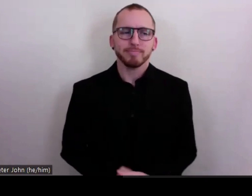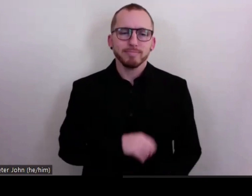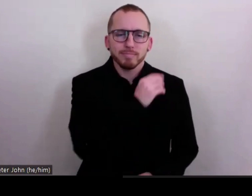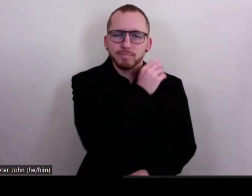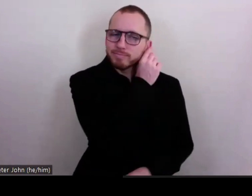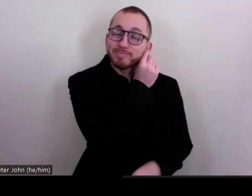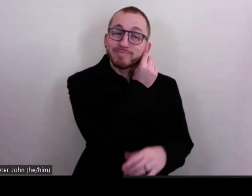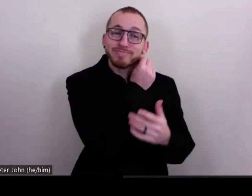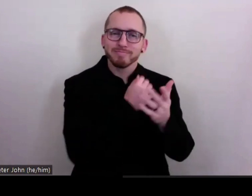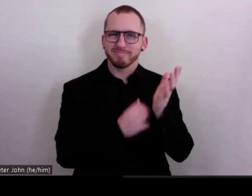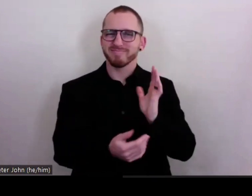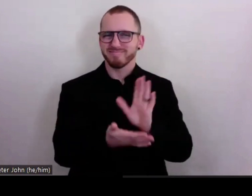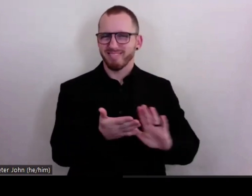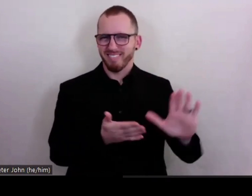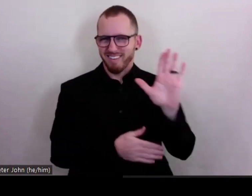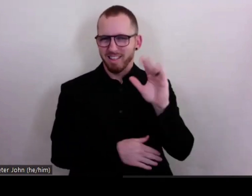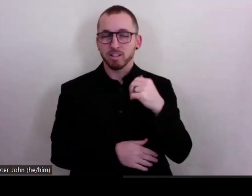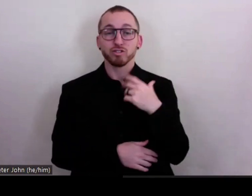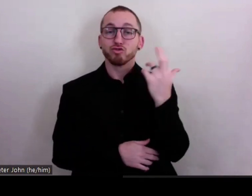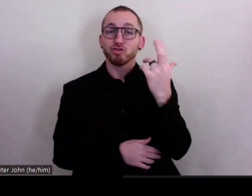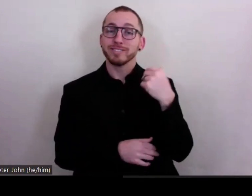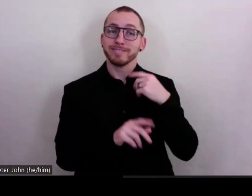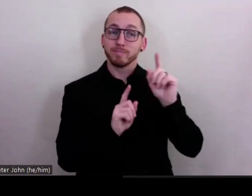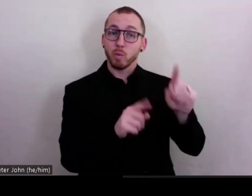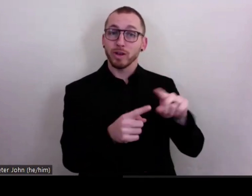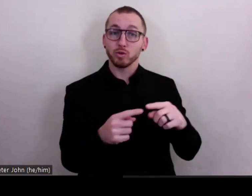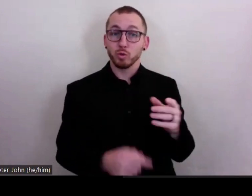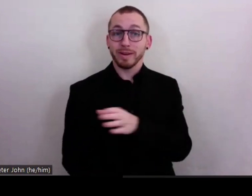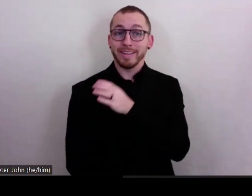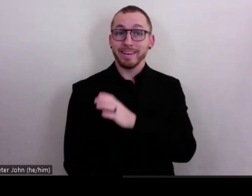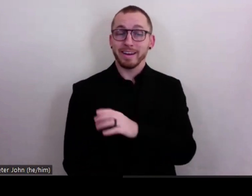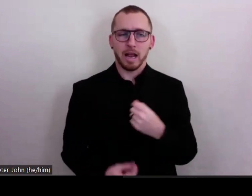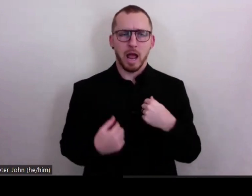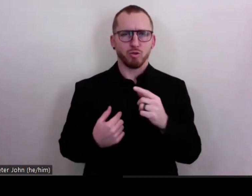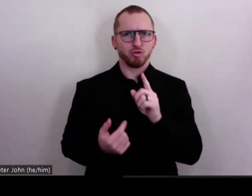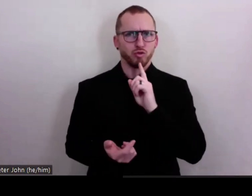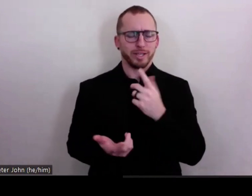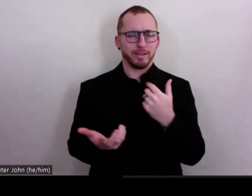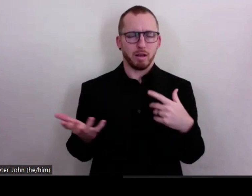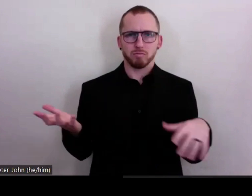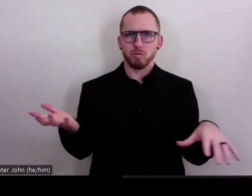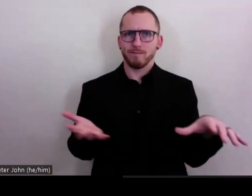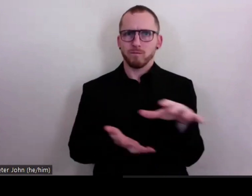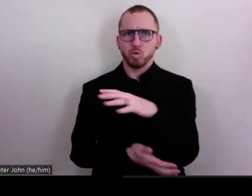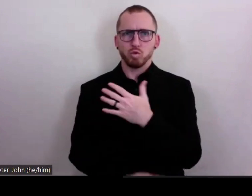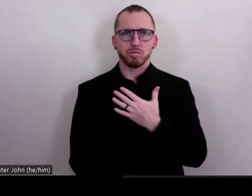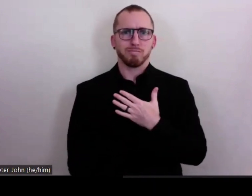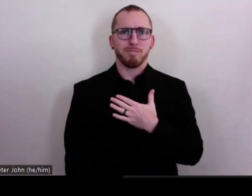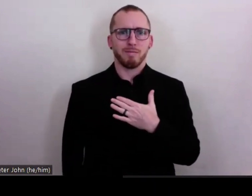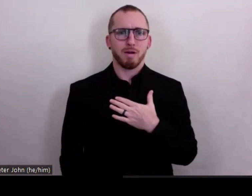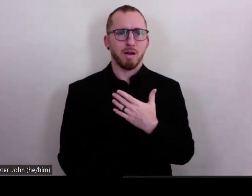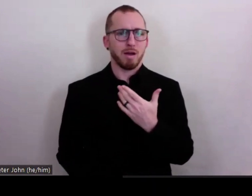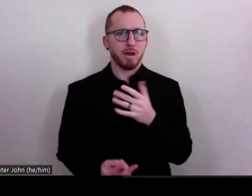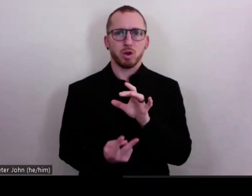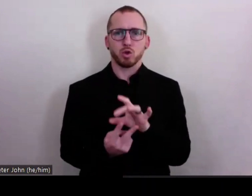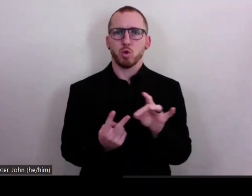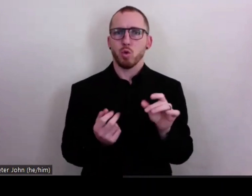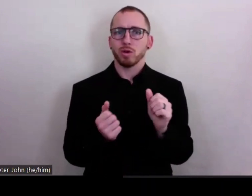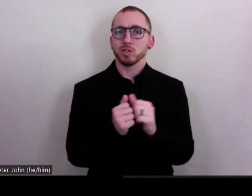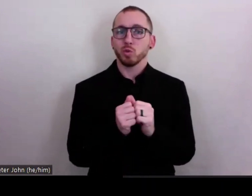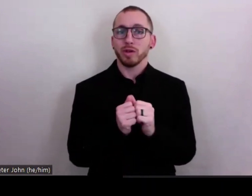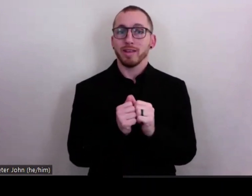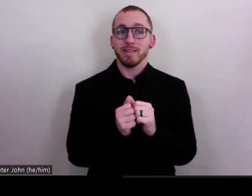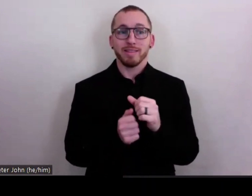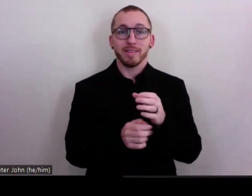went to that clinic is because I was deeply confused about my choice with my major because